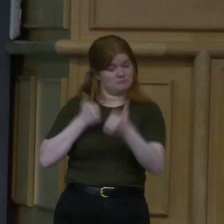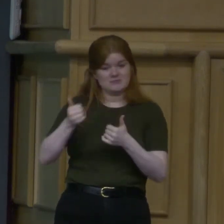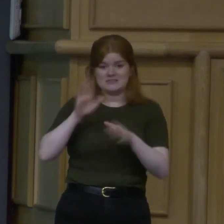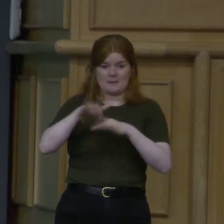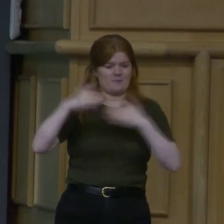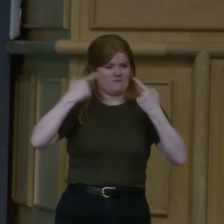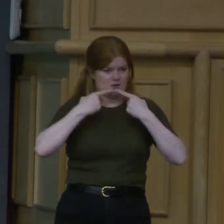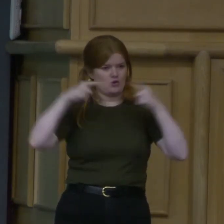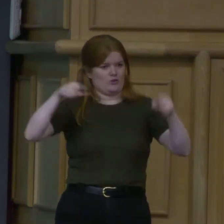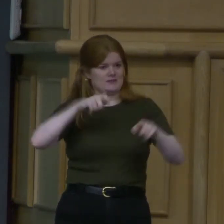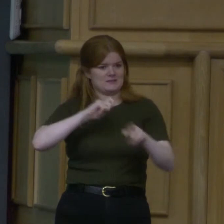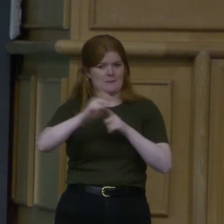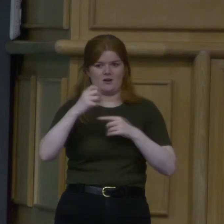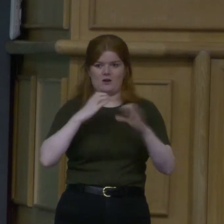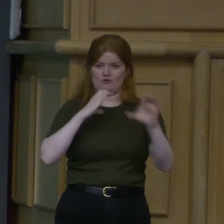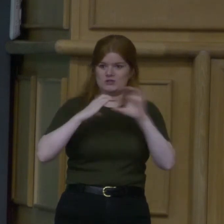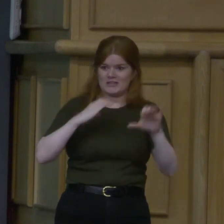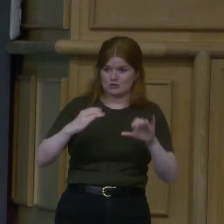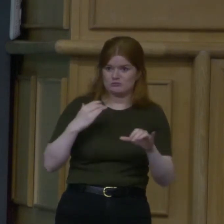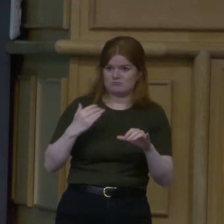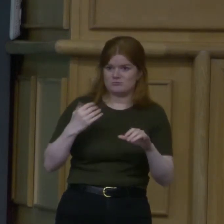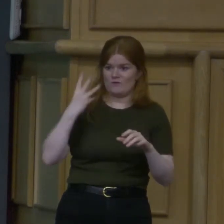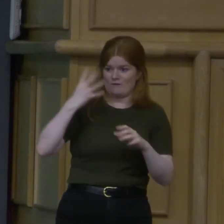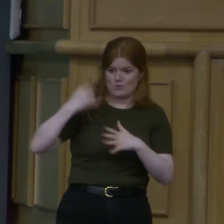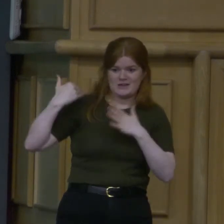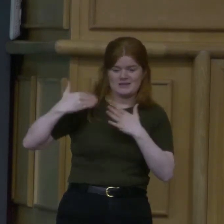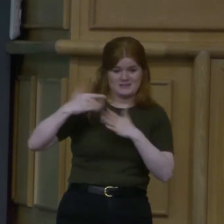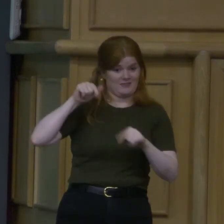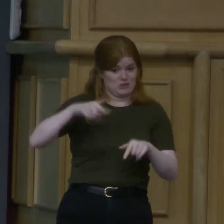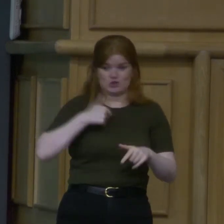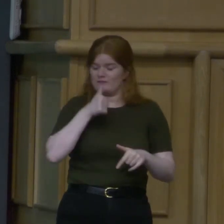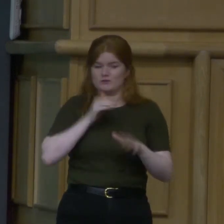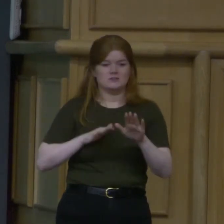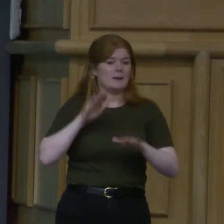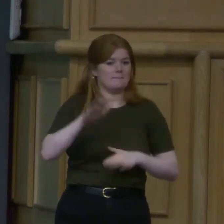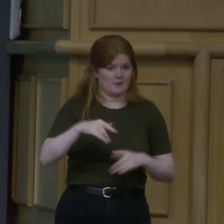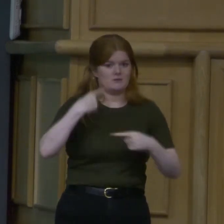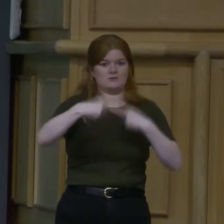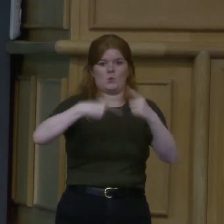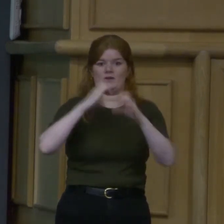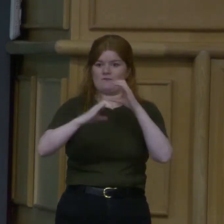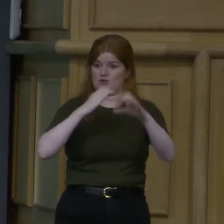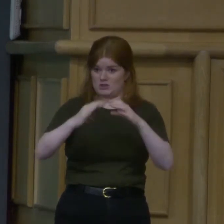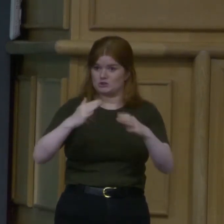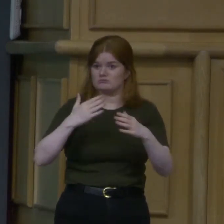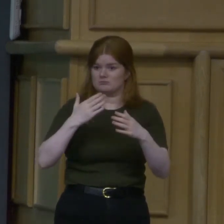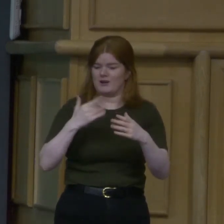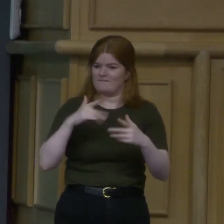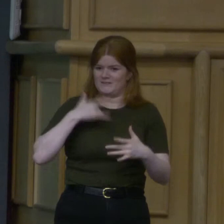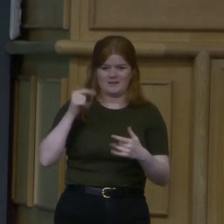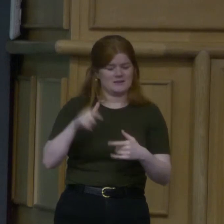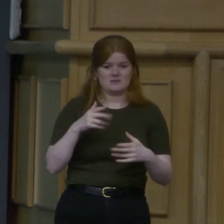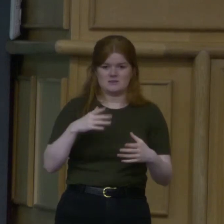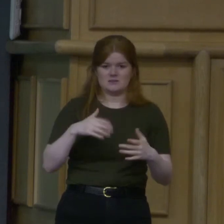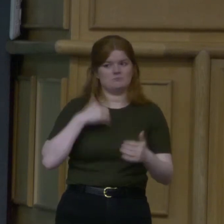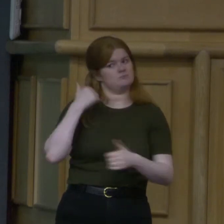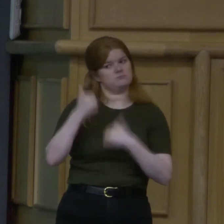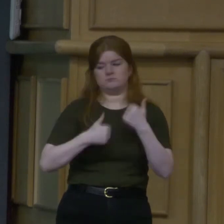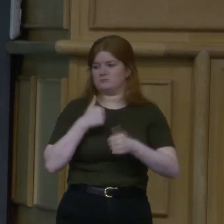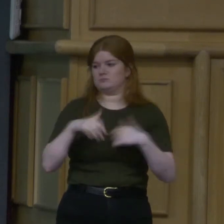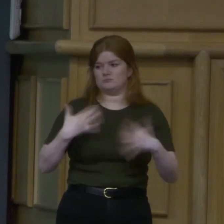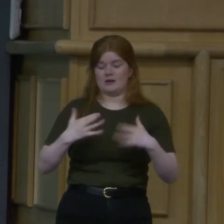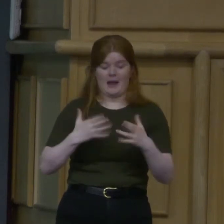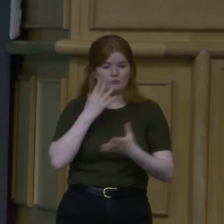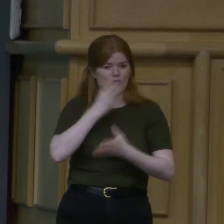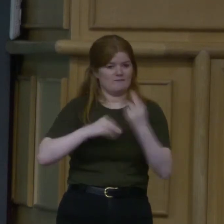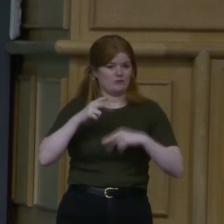of launching this conversation, and as has been said, this is just the first step in an ongoing conversation, I think is truly admirable, and